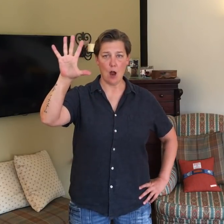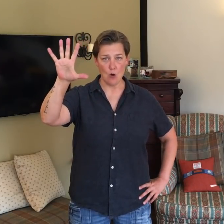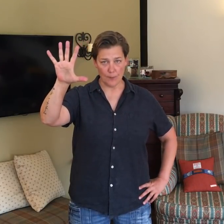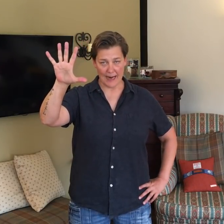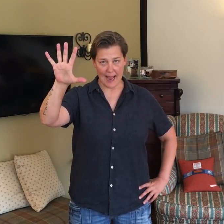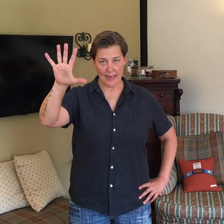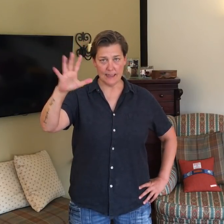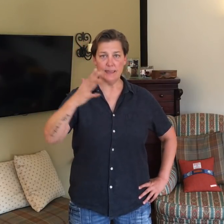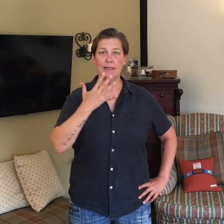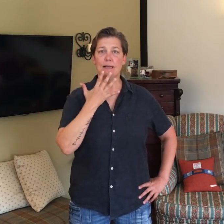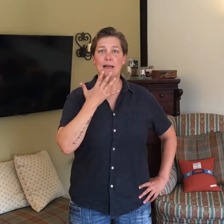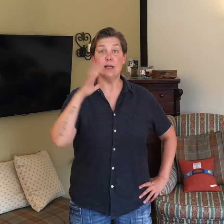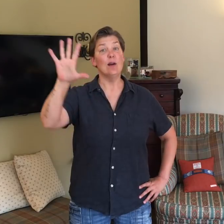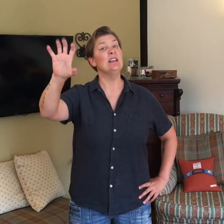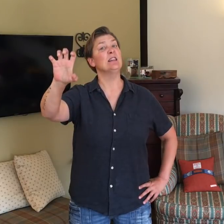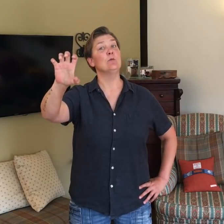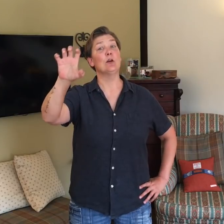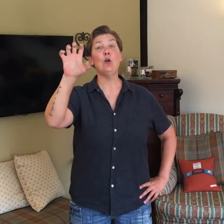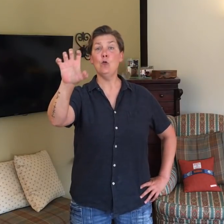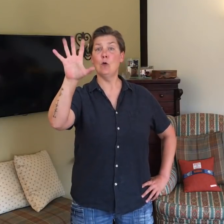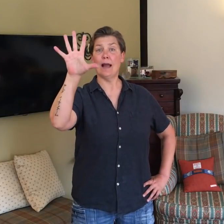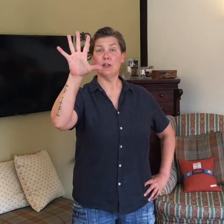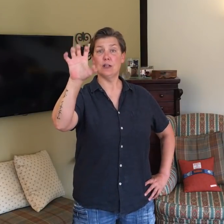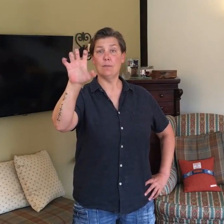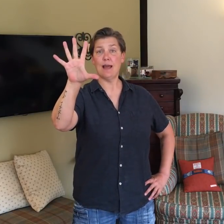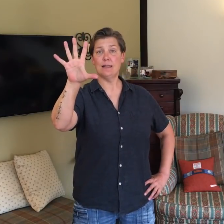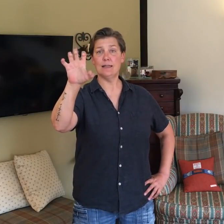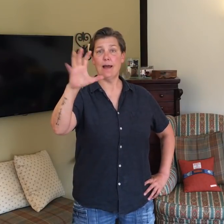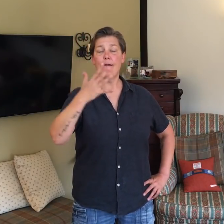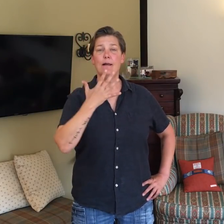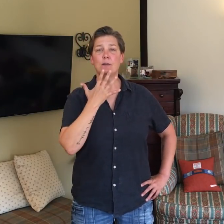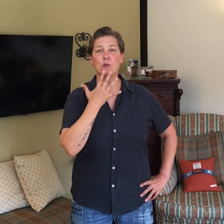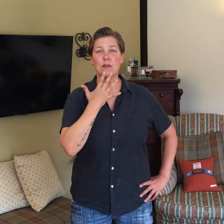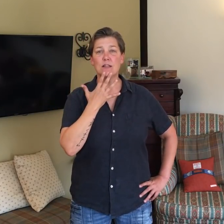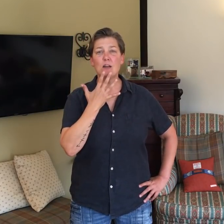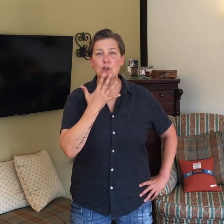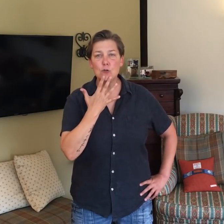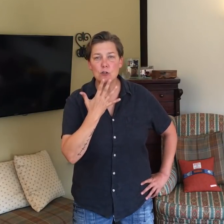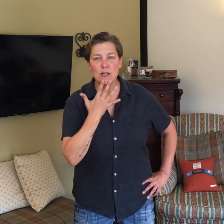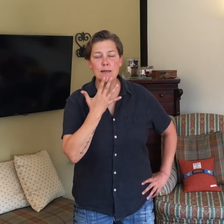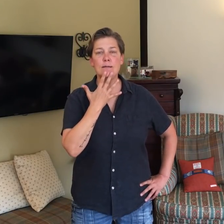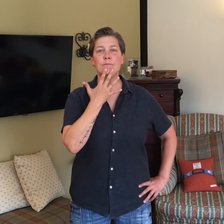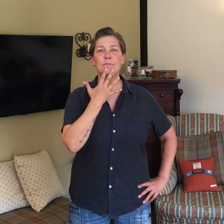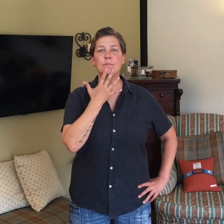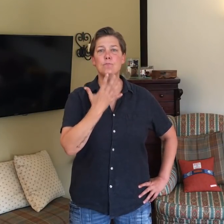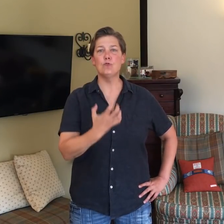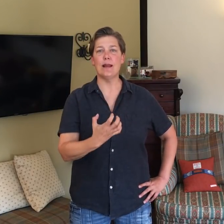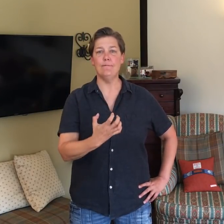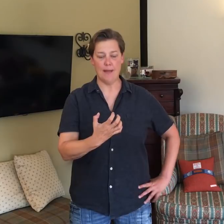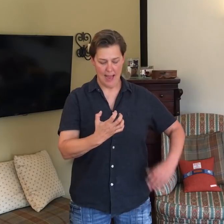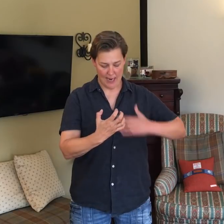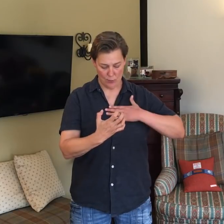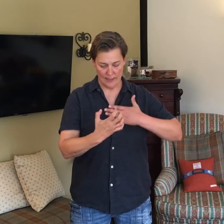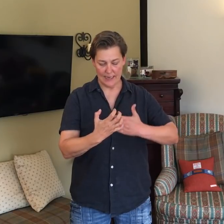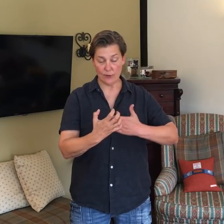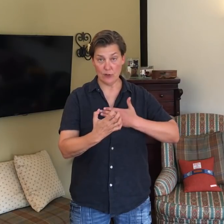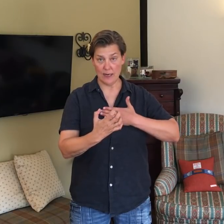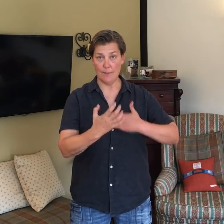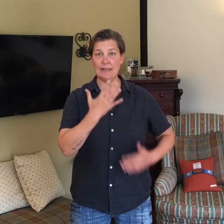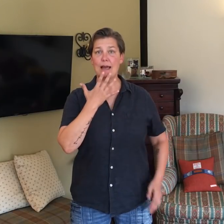open hand and you're ending with a claw handshake, there to there. You're going to touch your chin, brave. And you're literally coming down